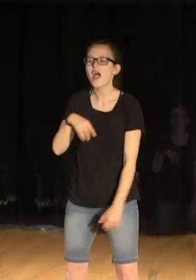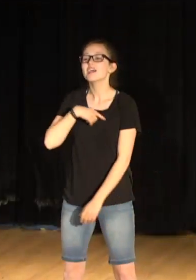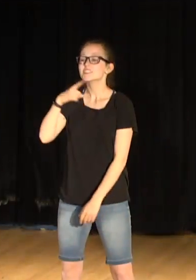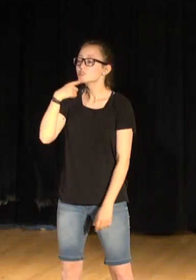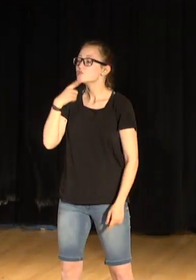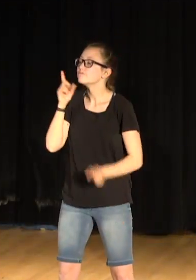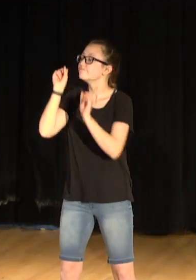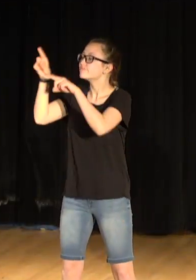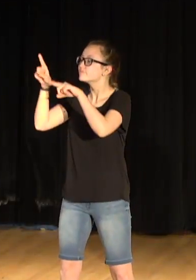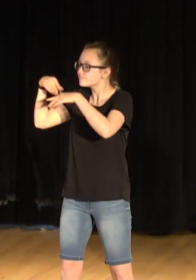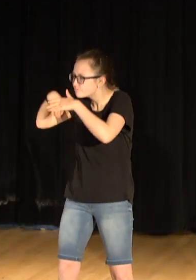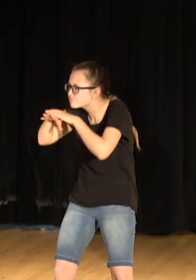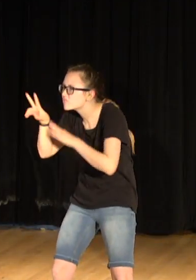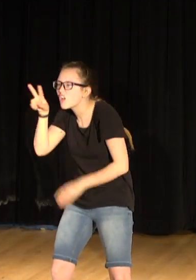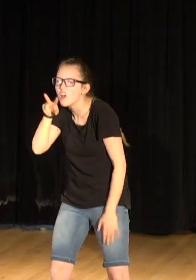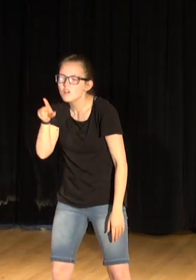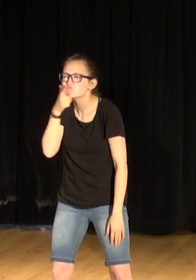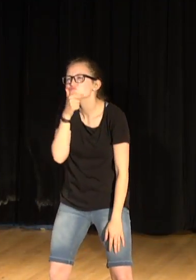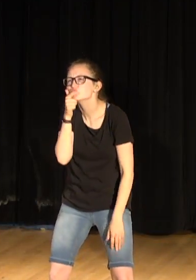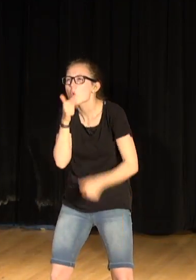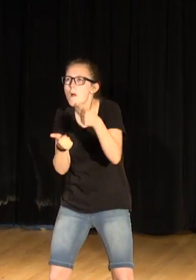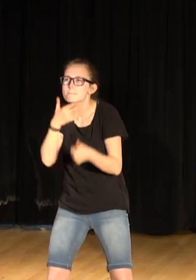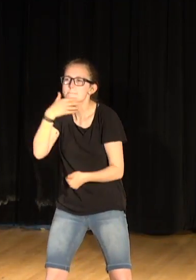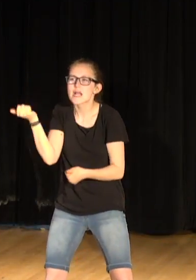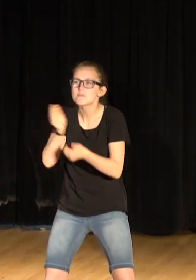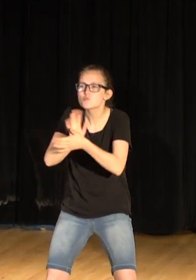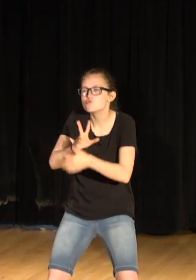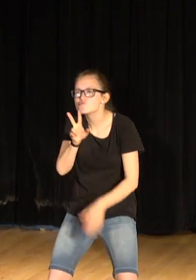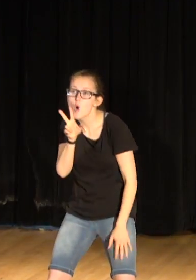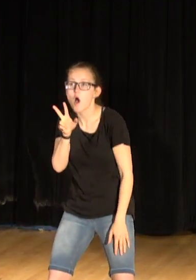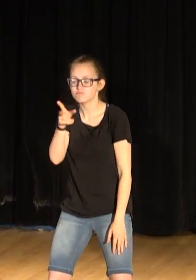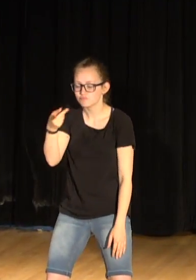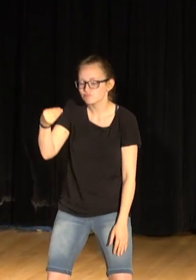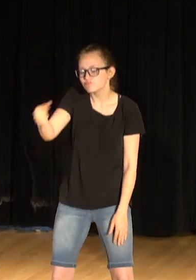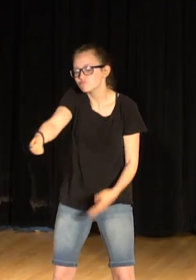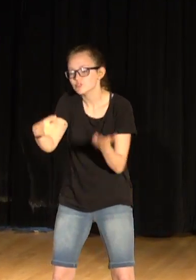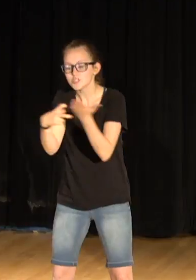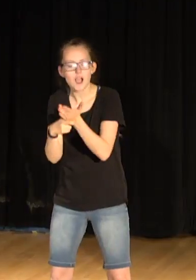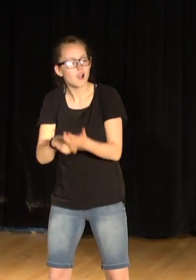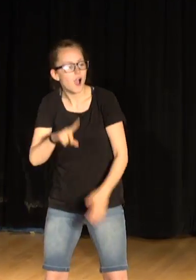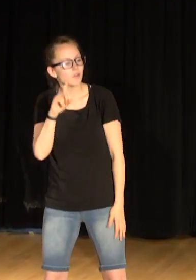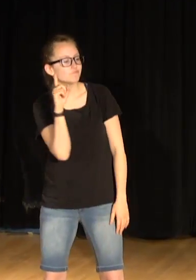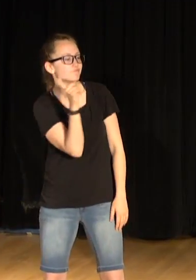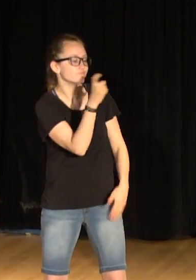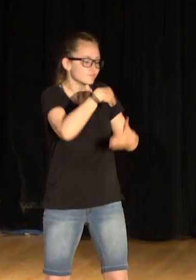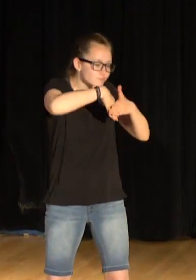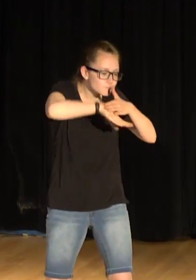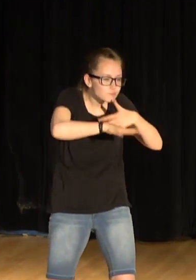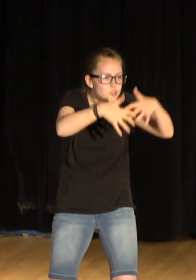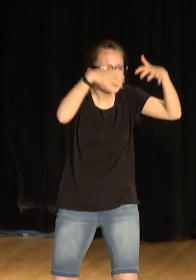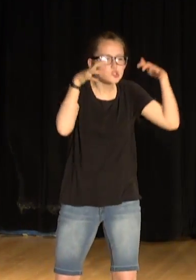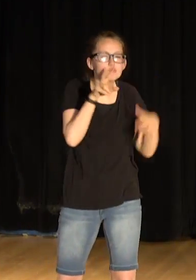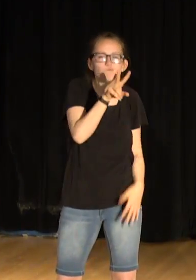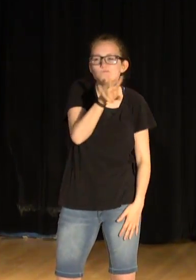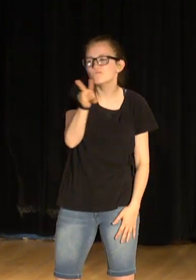cool. And hearing people go to watch a movie and they can look at the selection. They buy the ticket. They make it their way into the